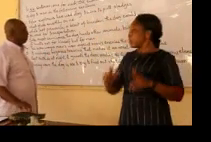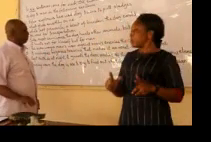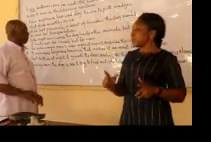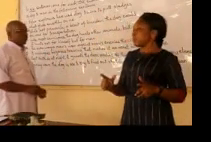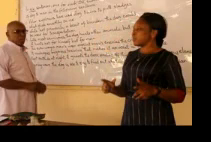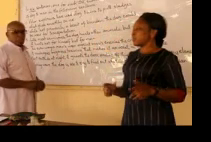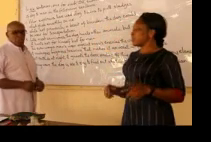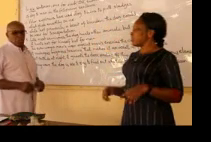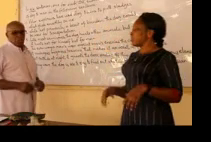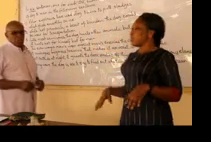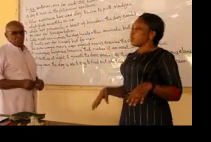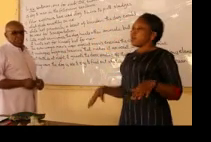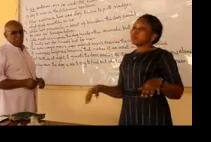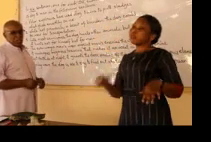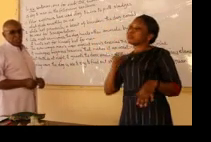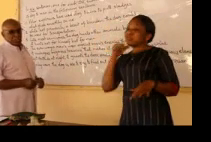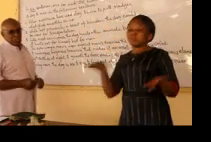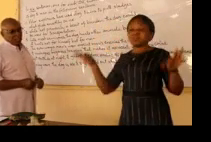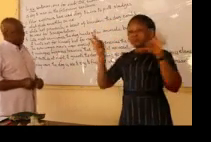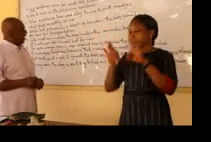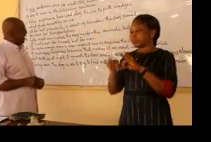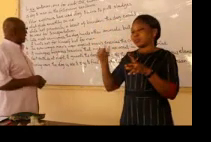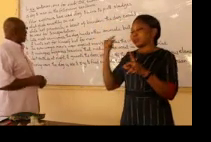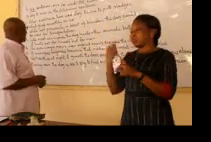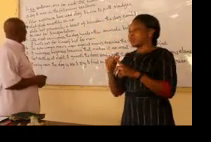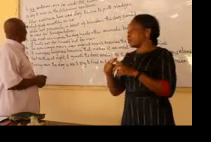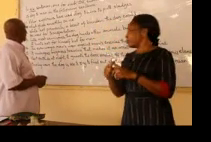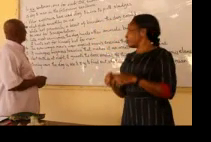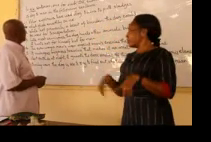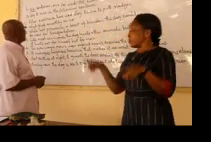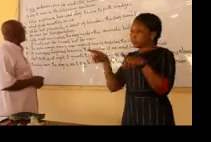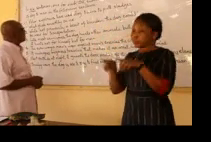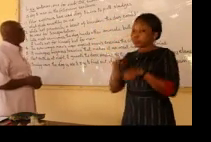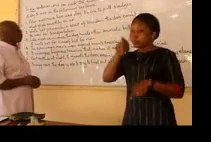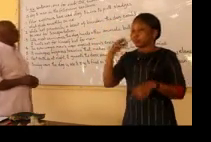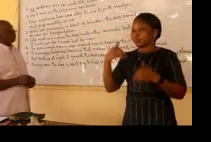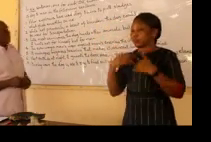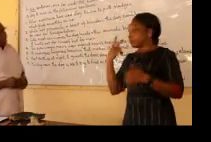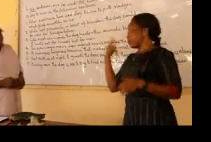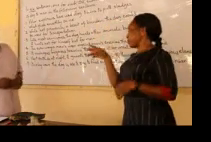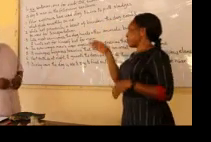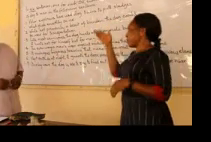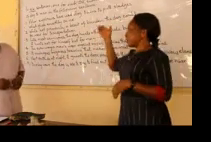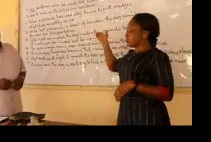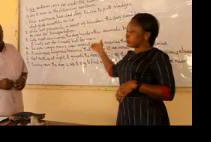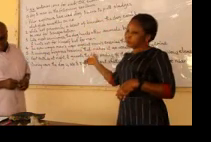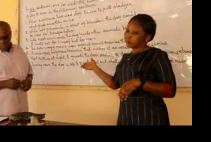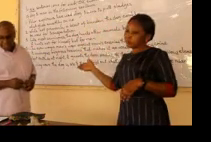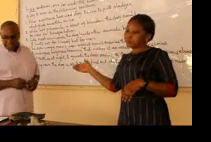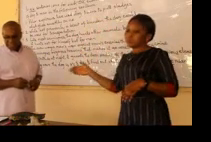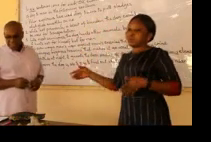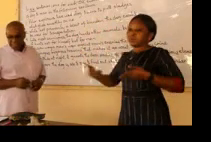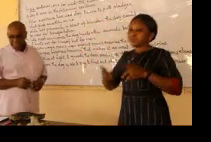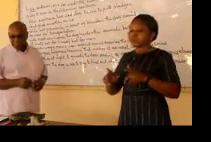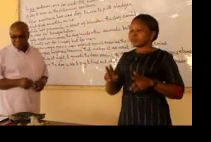irrelevancies. So, as you have seen this, let's take